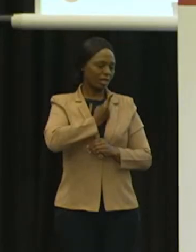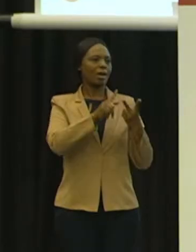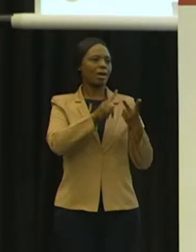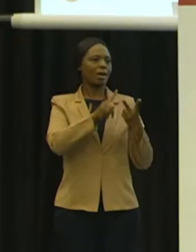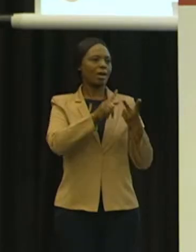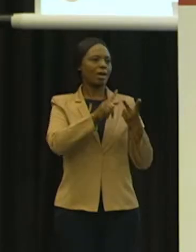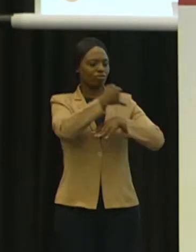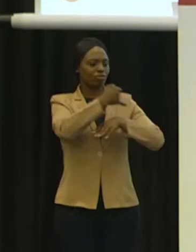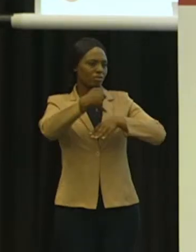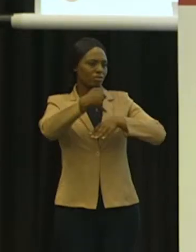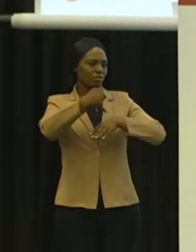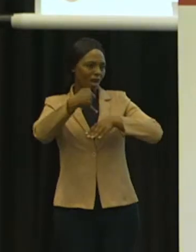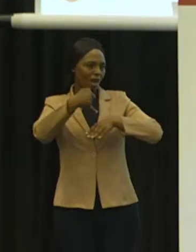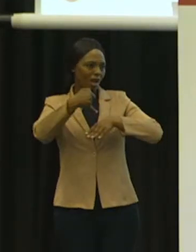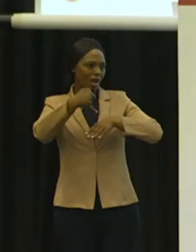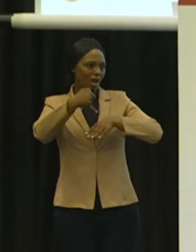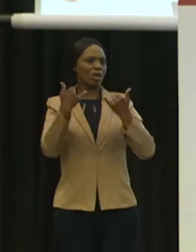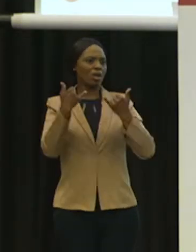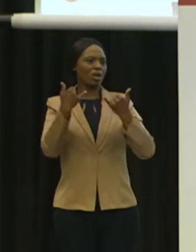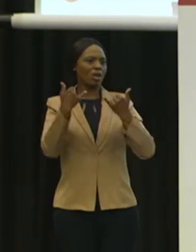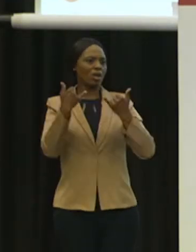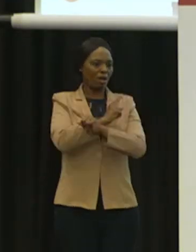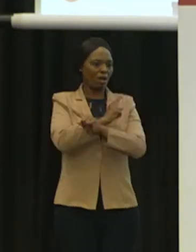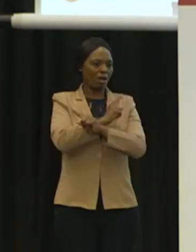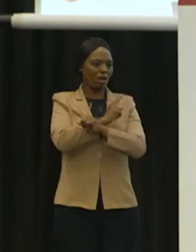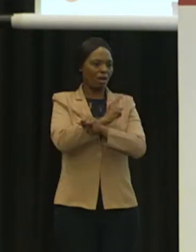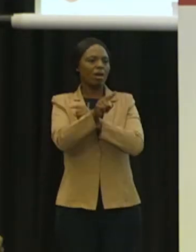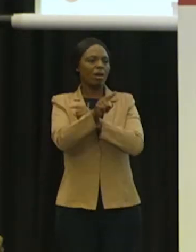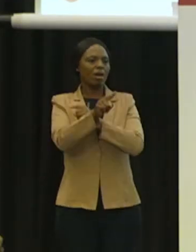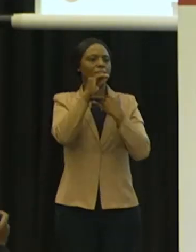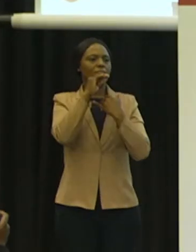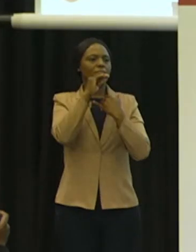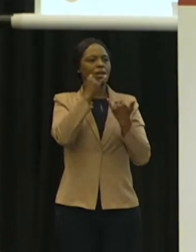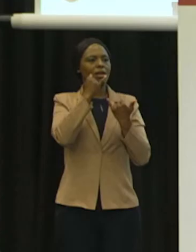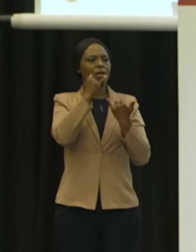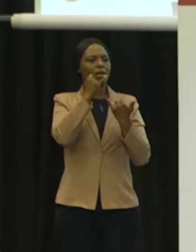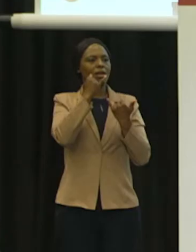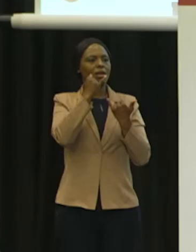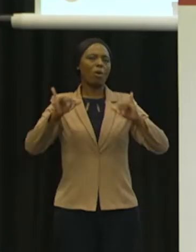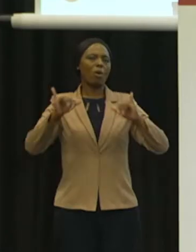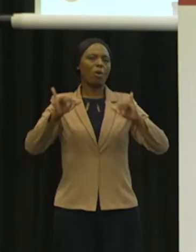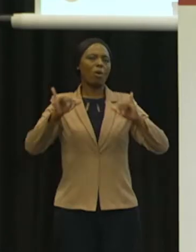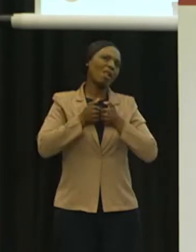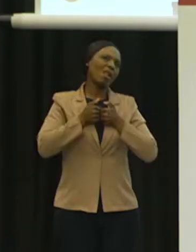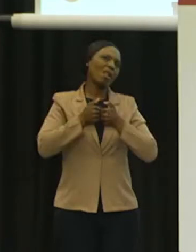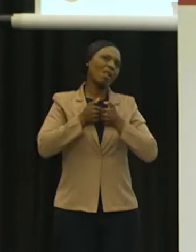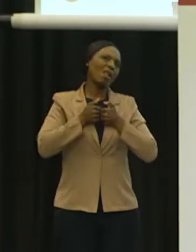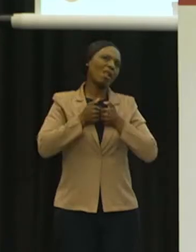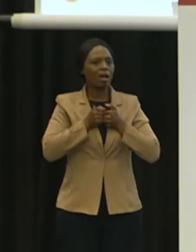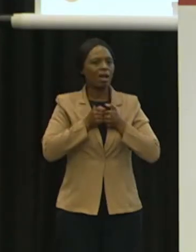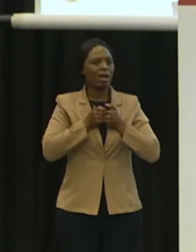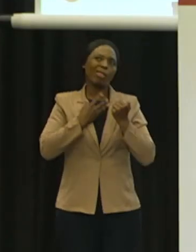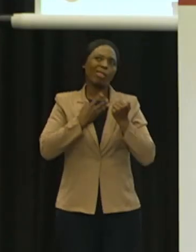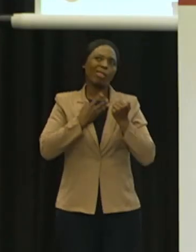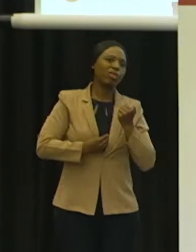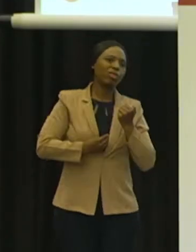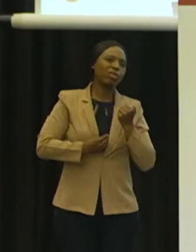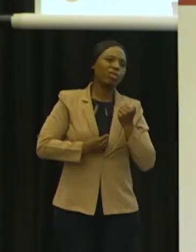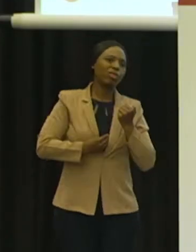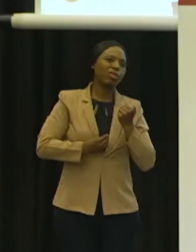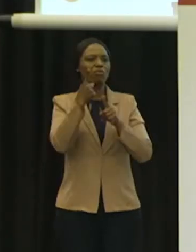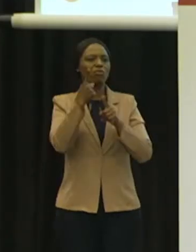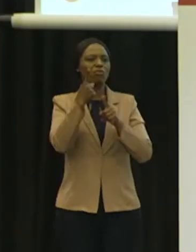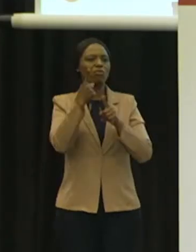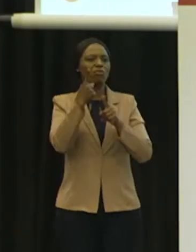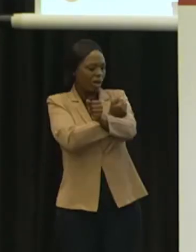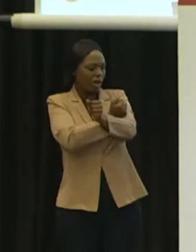that people are waiting on lists and they are losing hope. We know that there needs to be a sustainable program for needle and syringes,